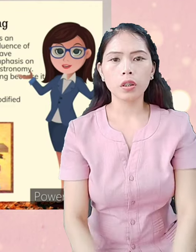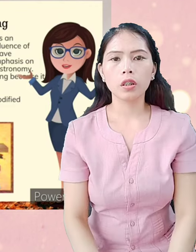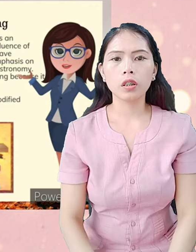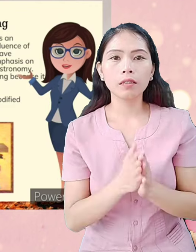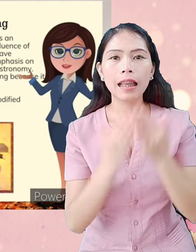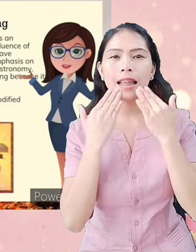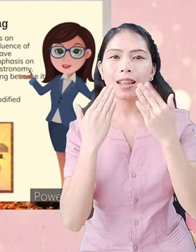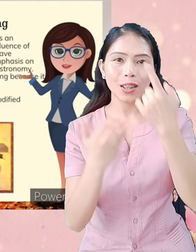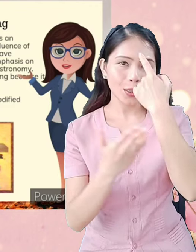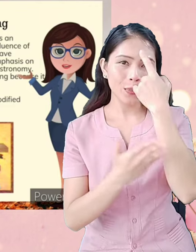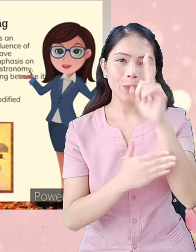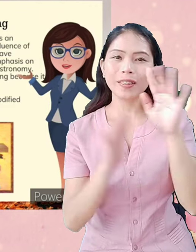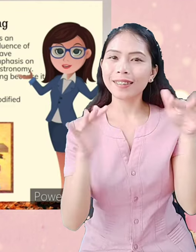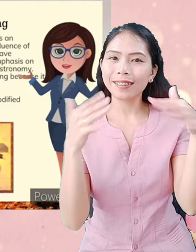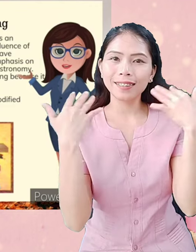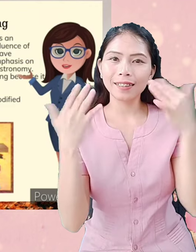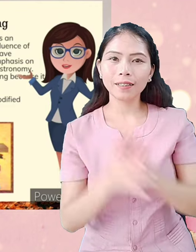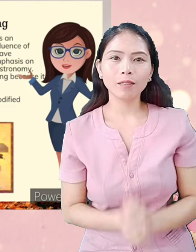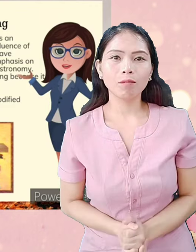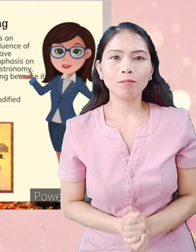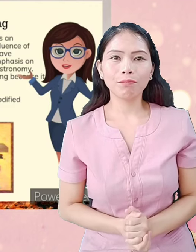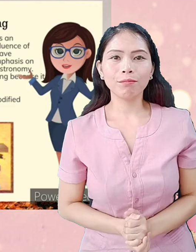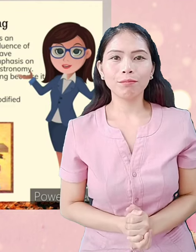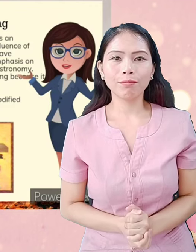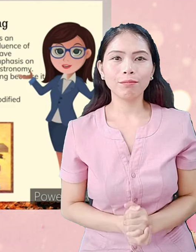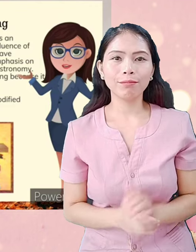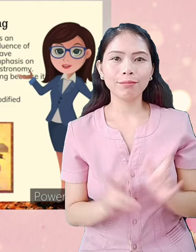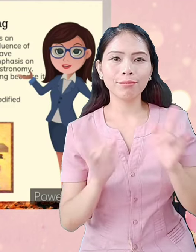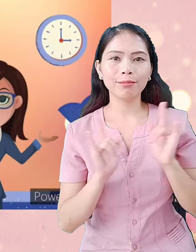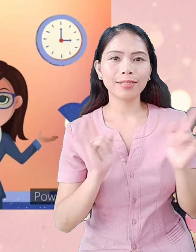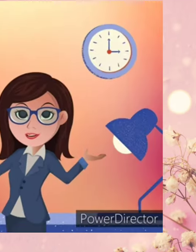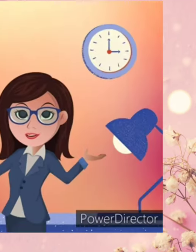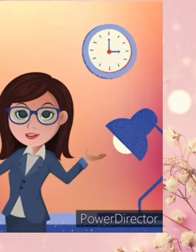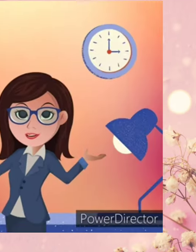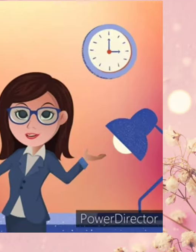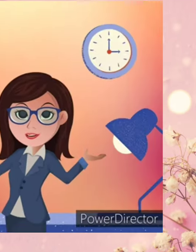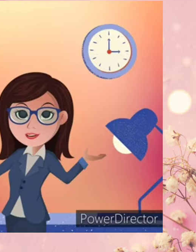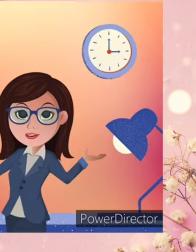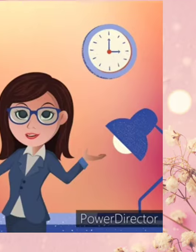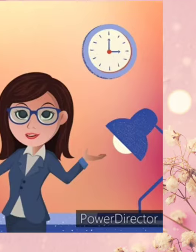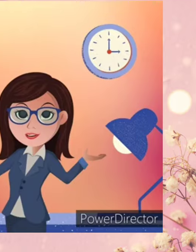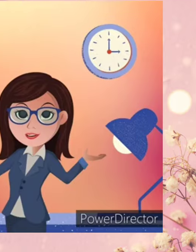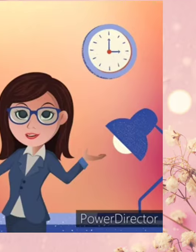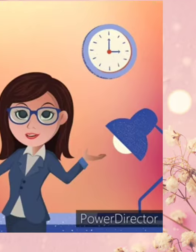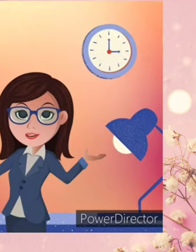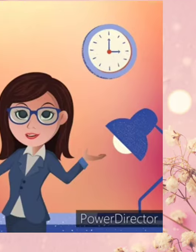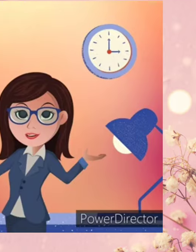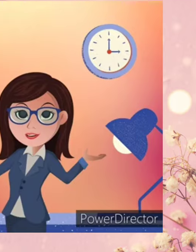Thank you for watching.